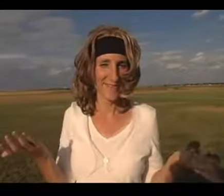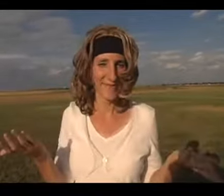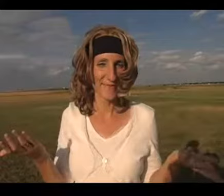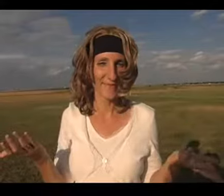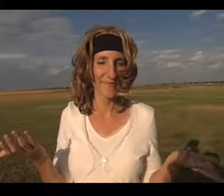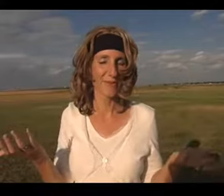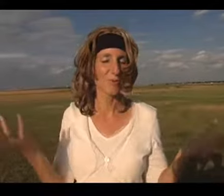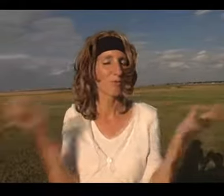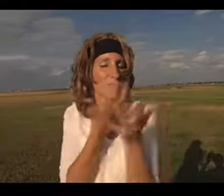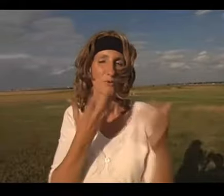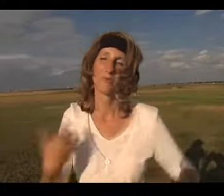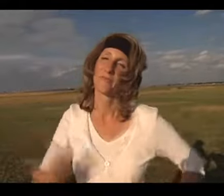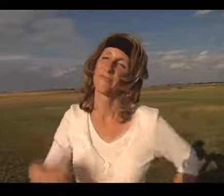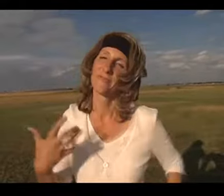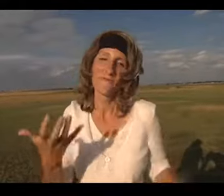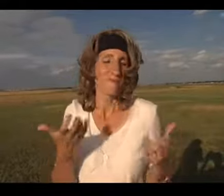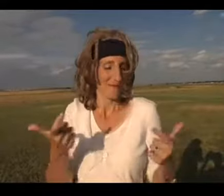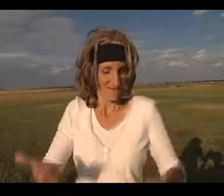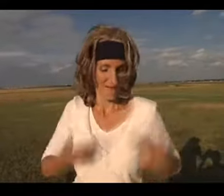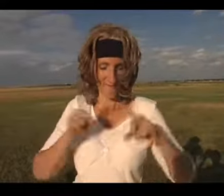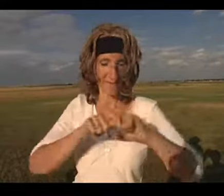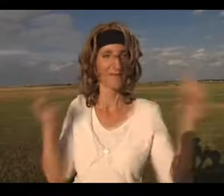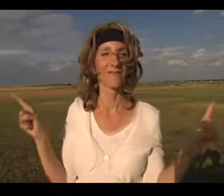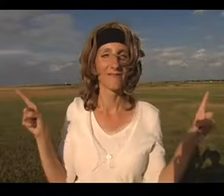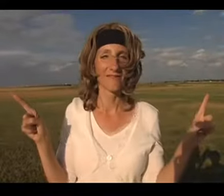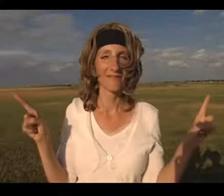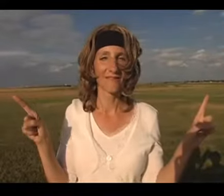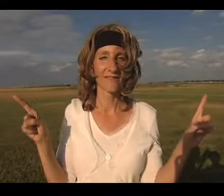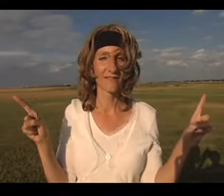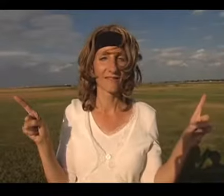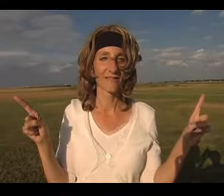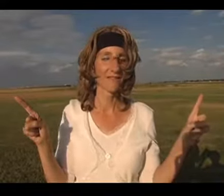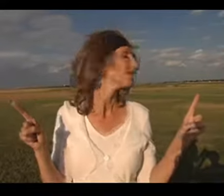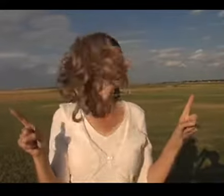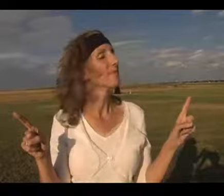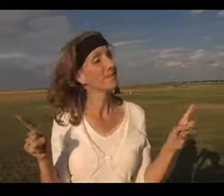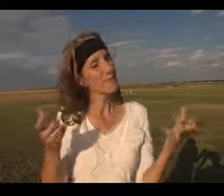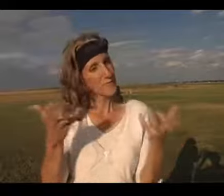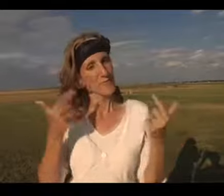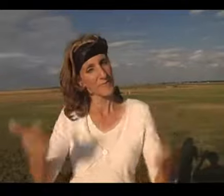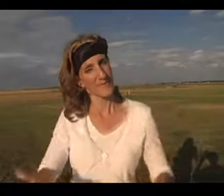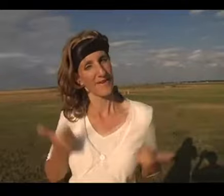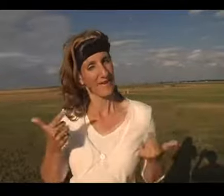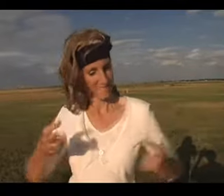gladness. Oh, I want my life to be different. I want my life to